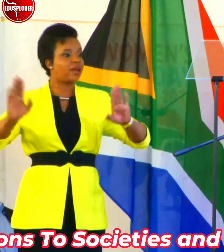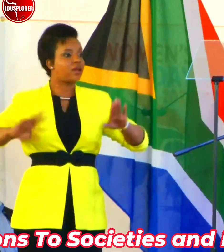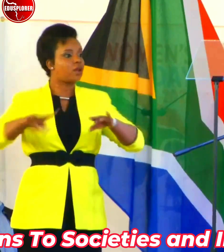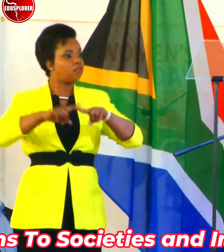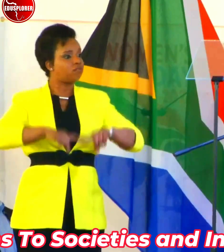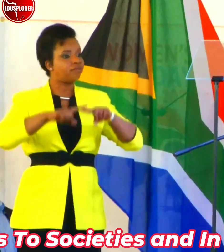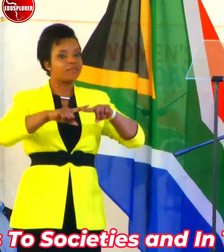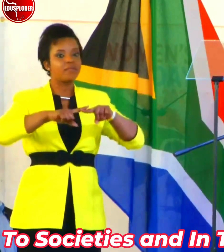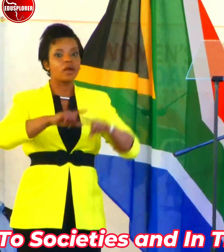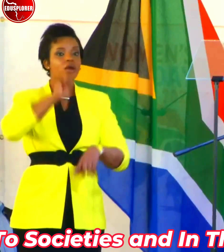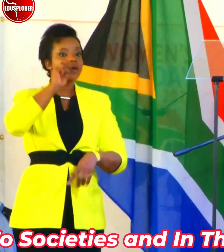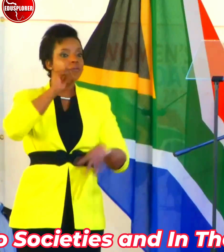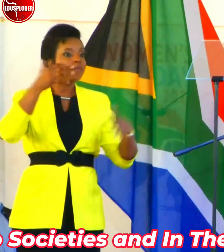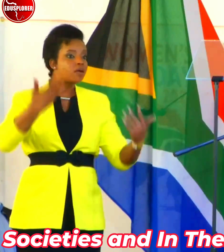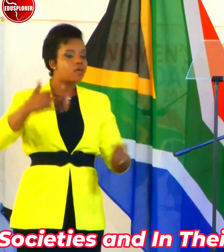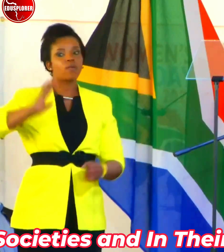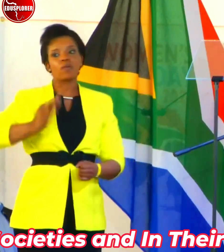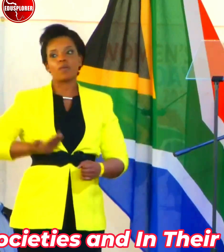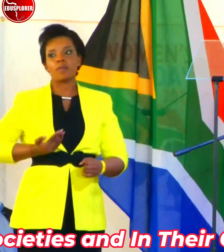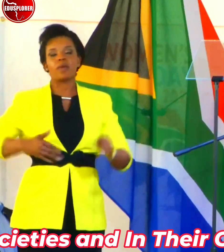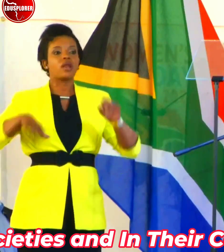society where women,